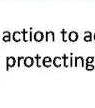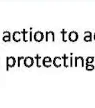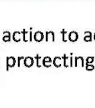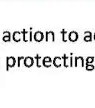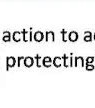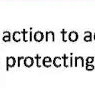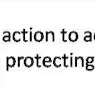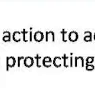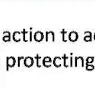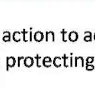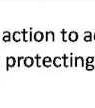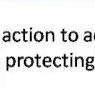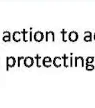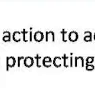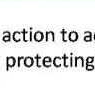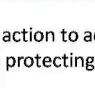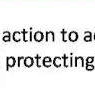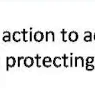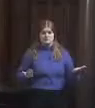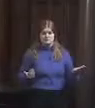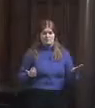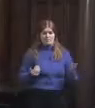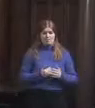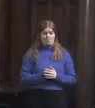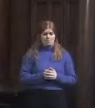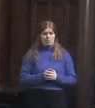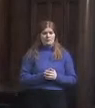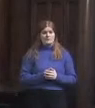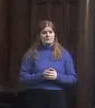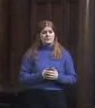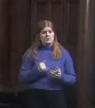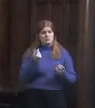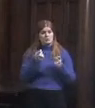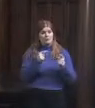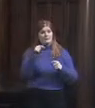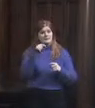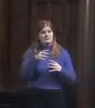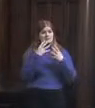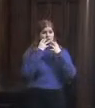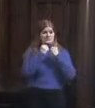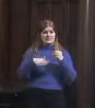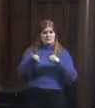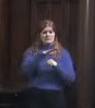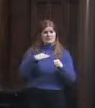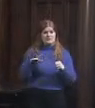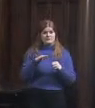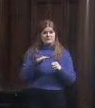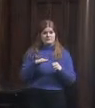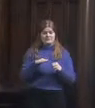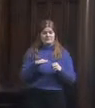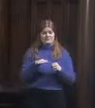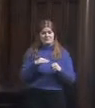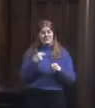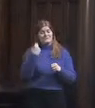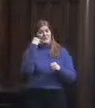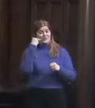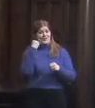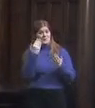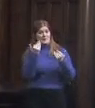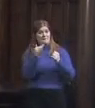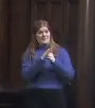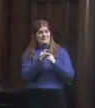is abide by our own laws. And so, in that depressing state, very nicely broken